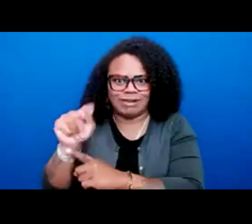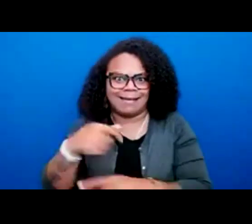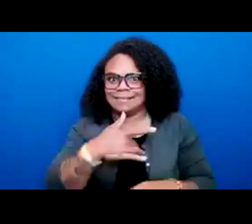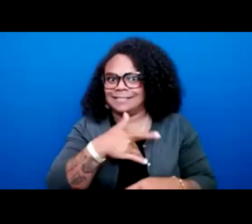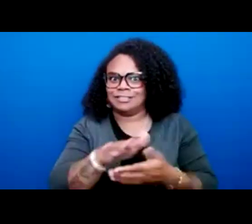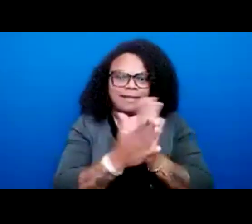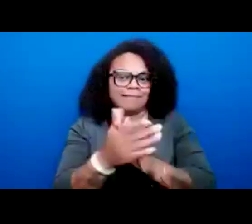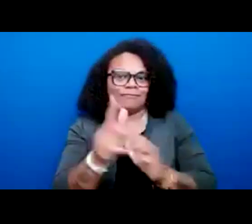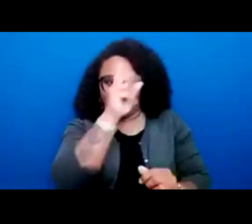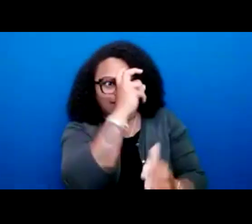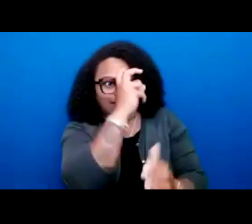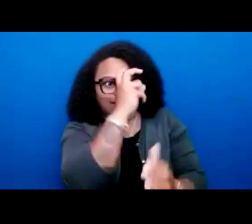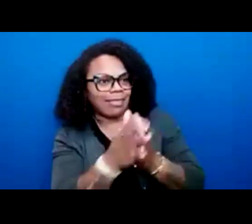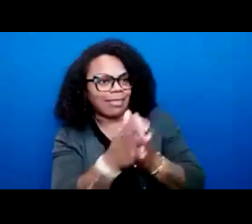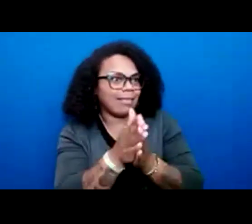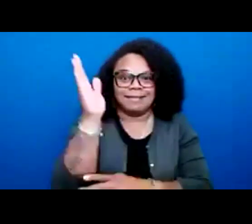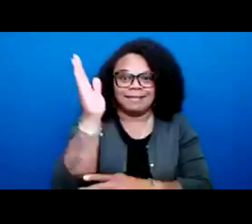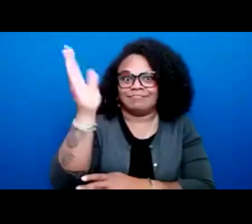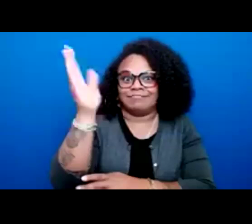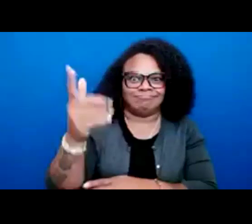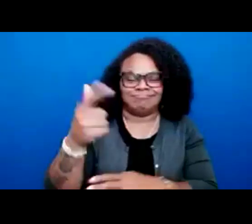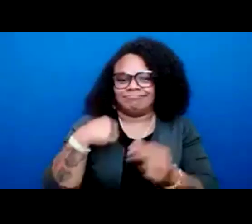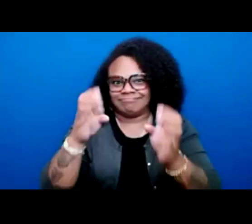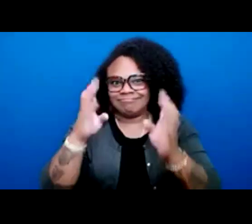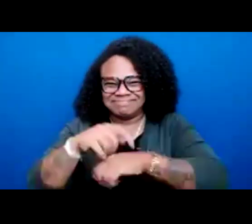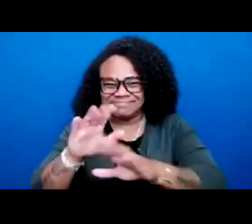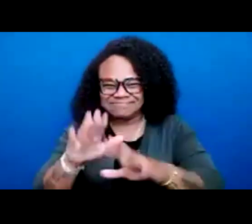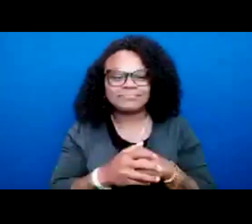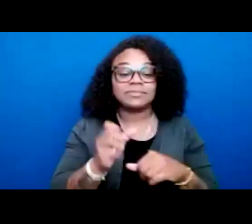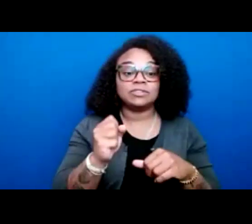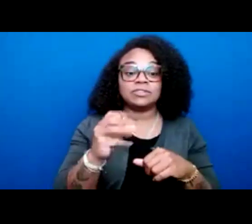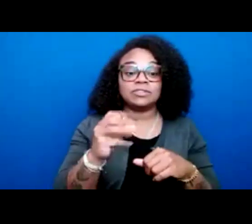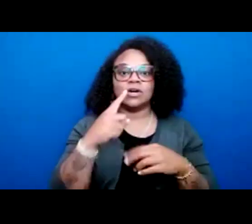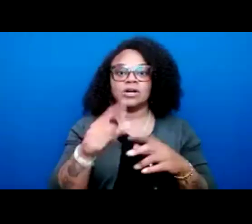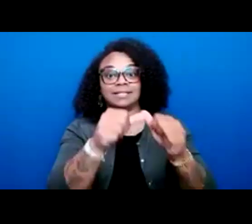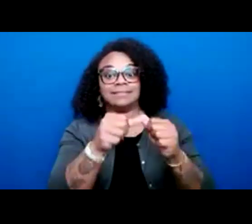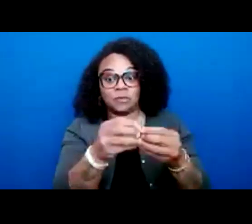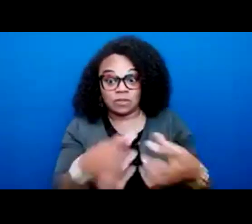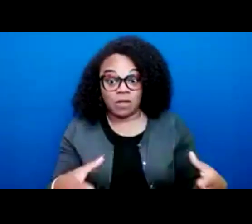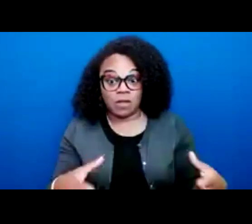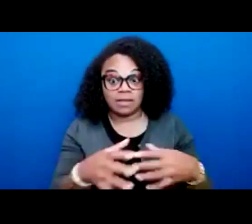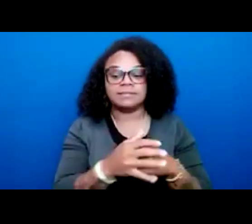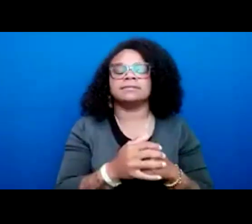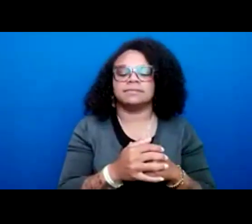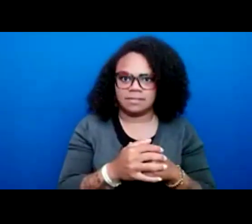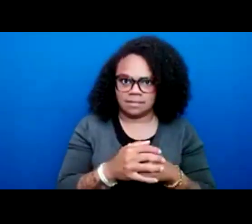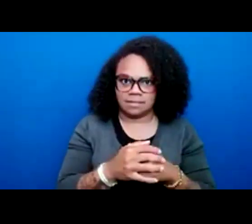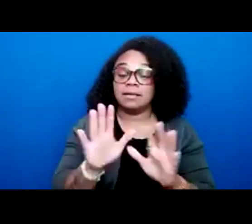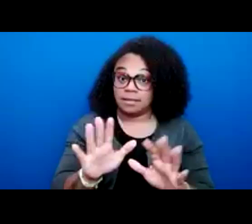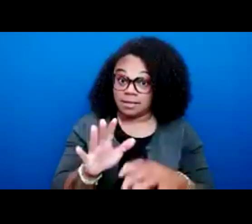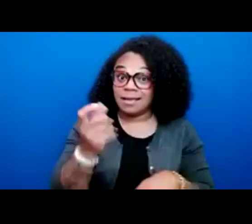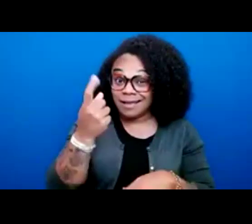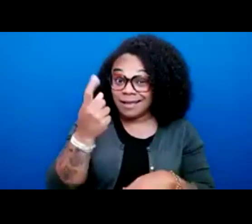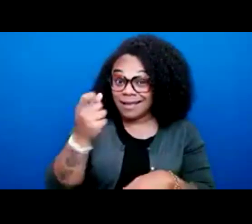I won't cover all my stuff. So for the piece of continuous loss, now believe it or not, the IRS does have